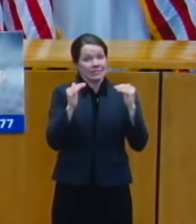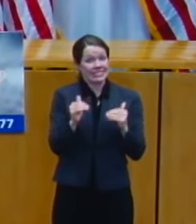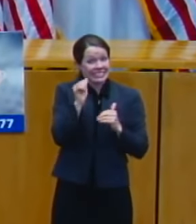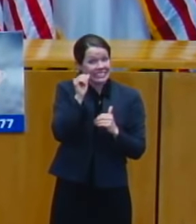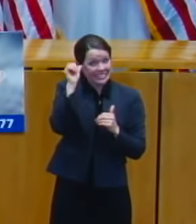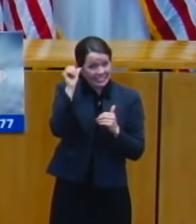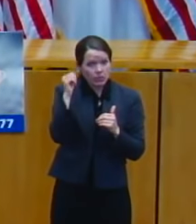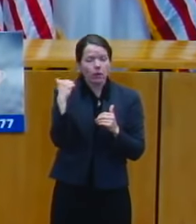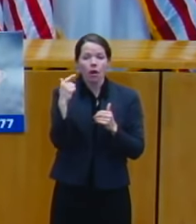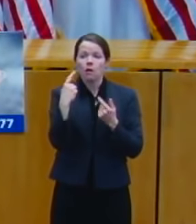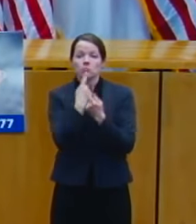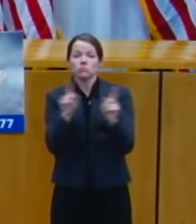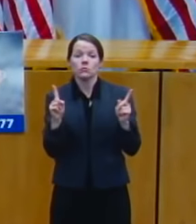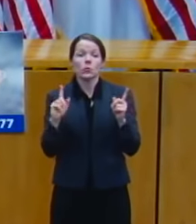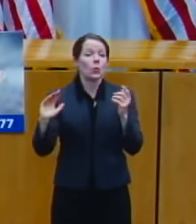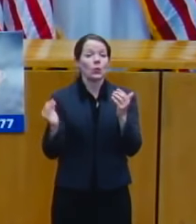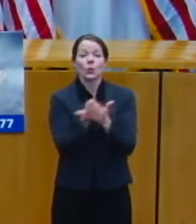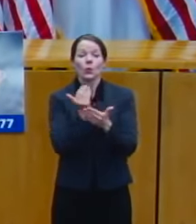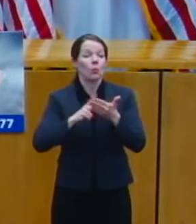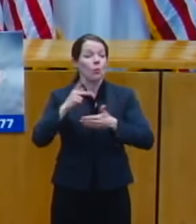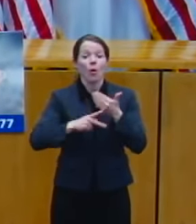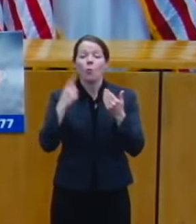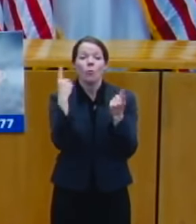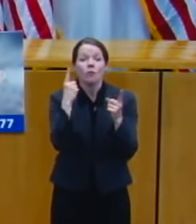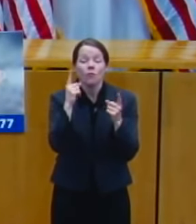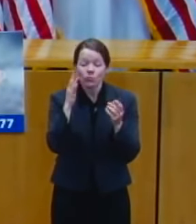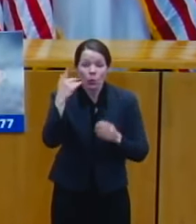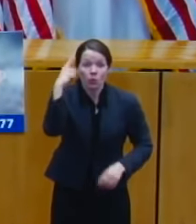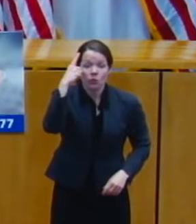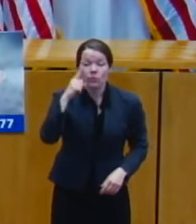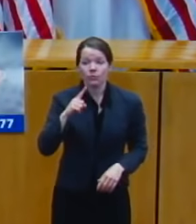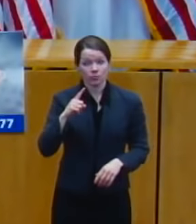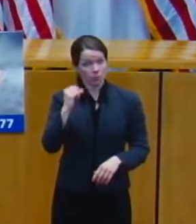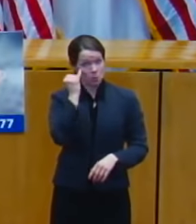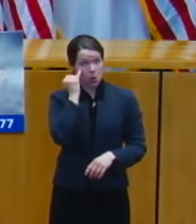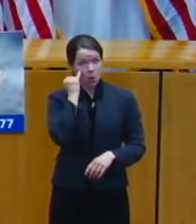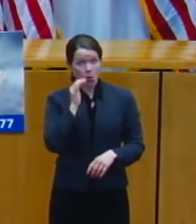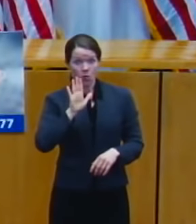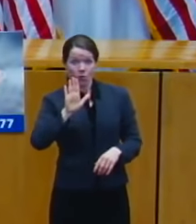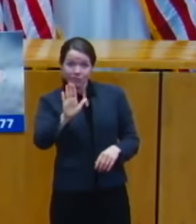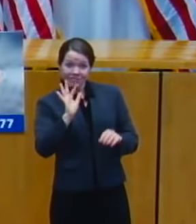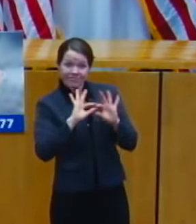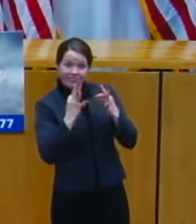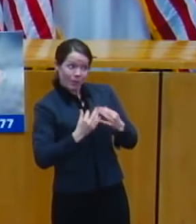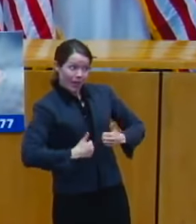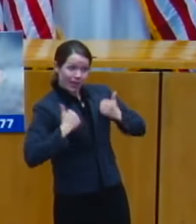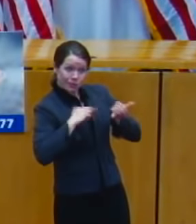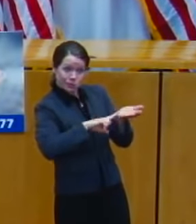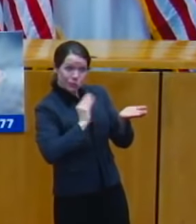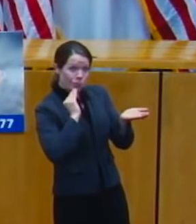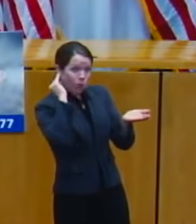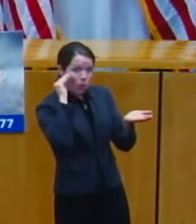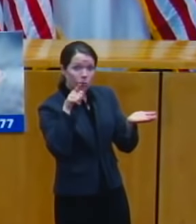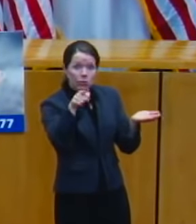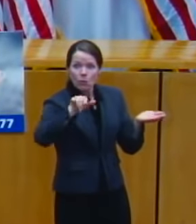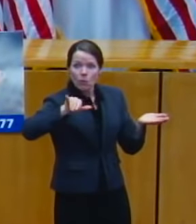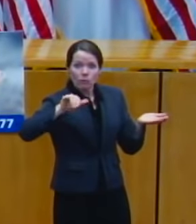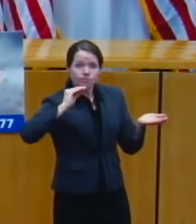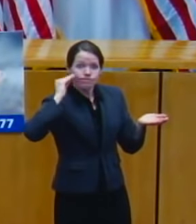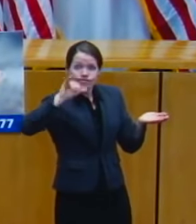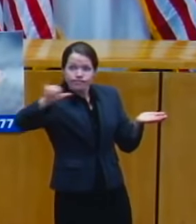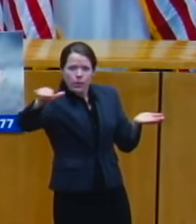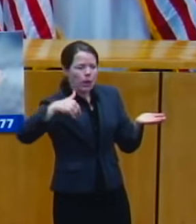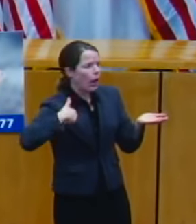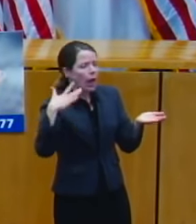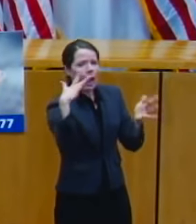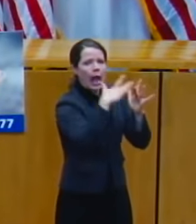members of nursing home and rest home residents with the information and resources they need. It's important during these times to provide as much information to